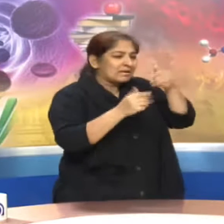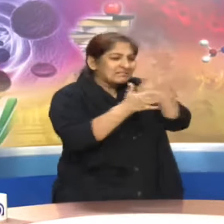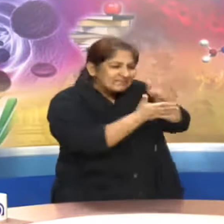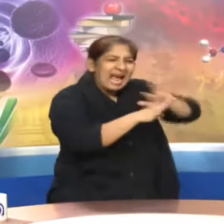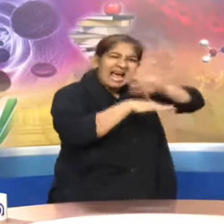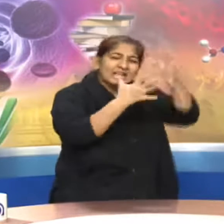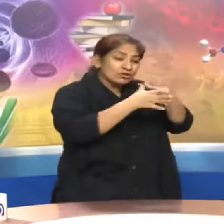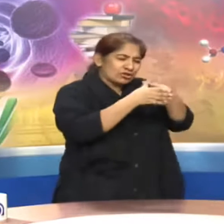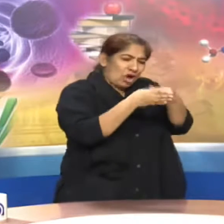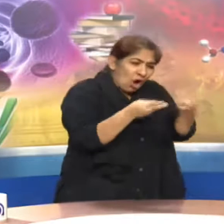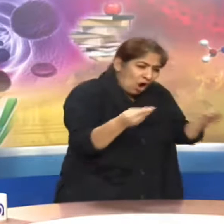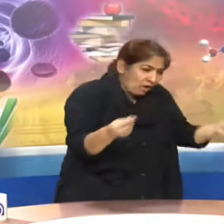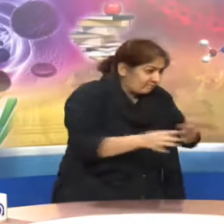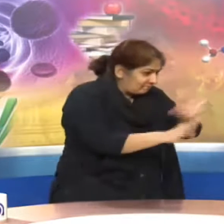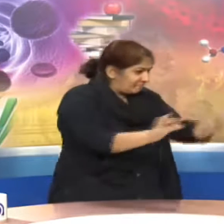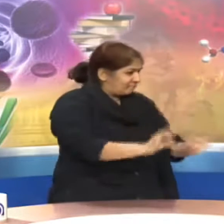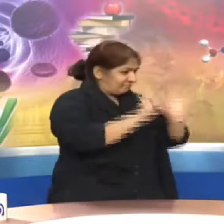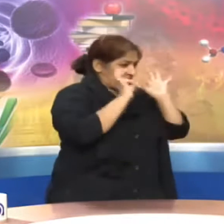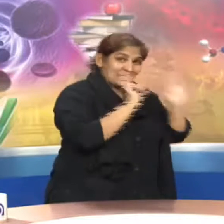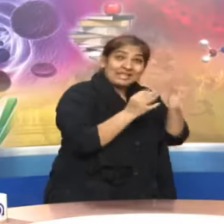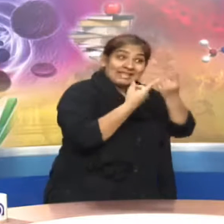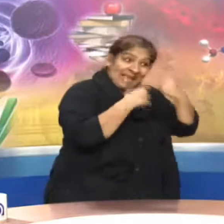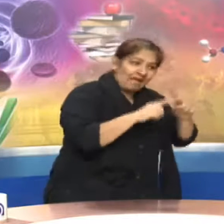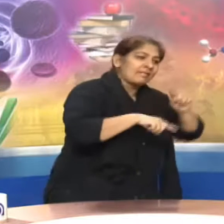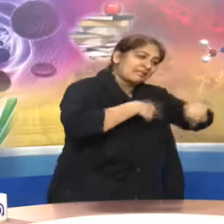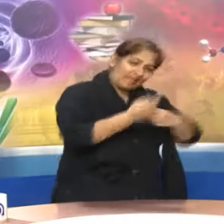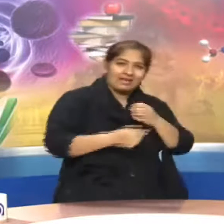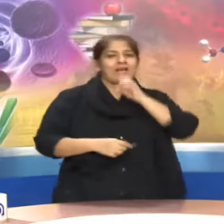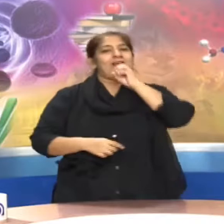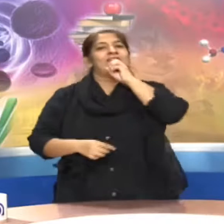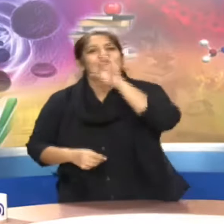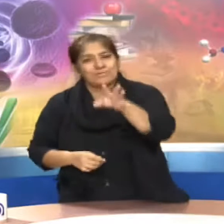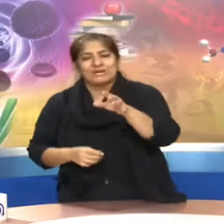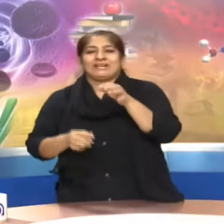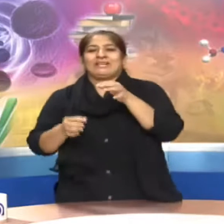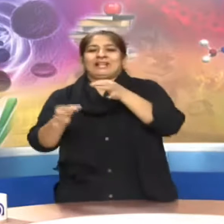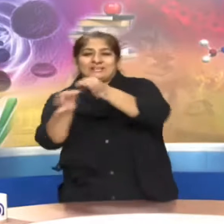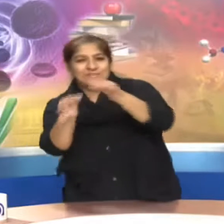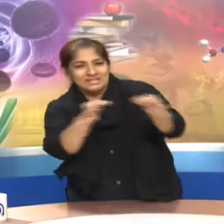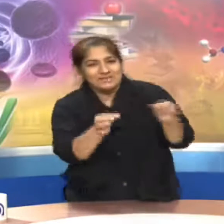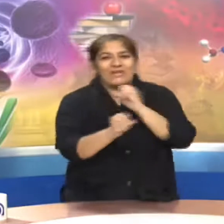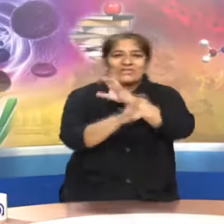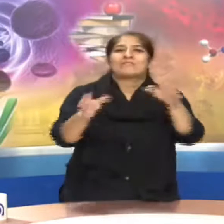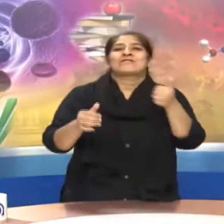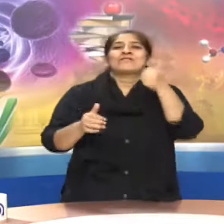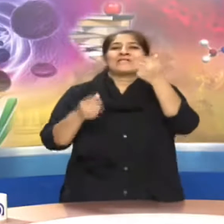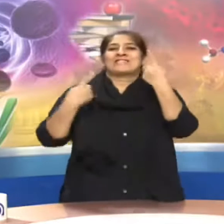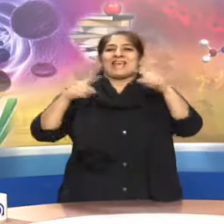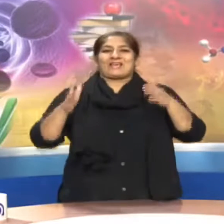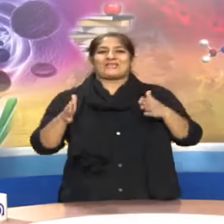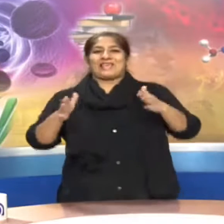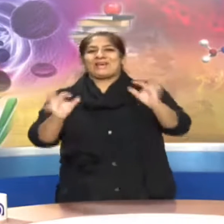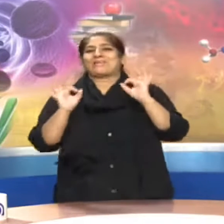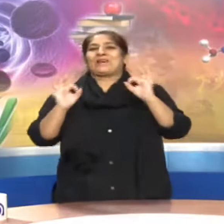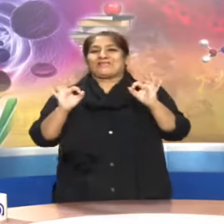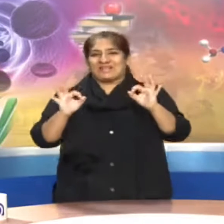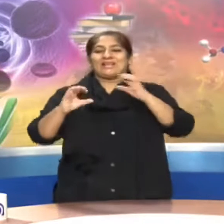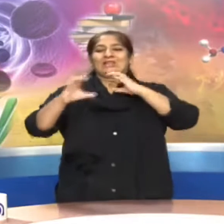right person. So, we should consult our colleague. That